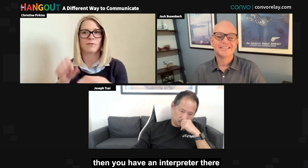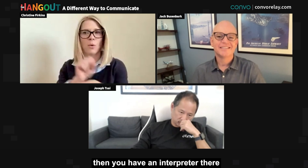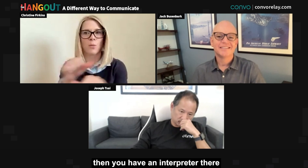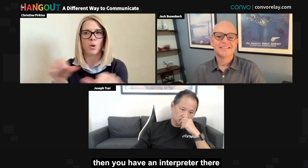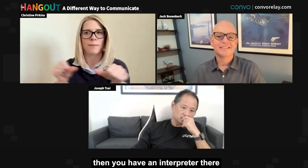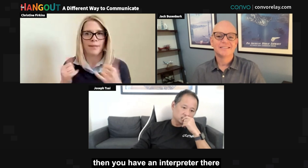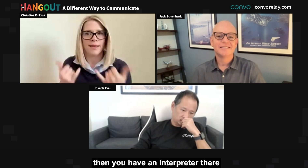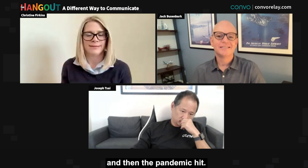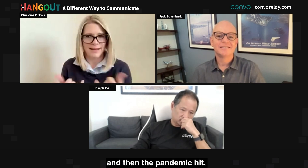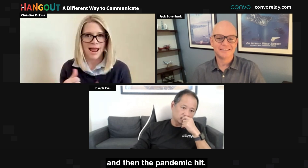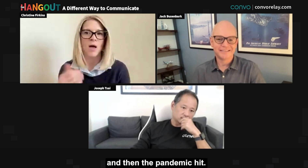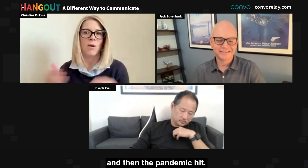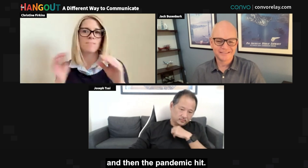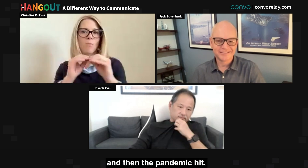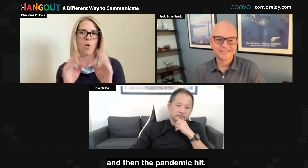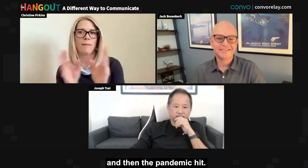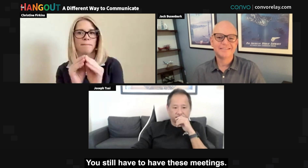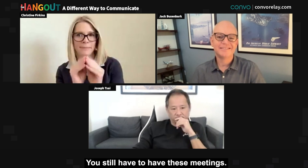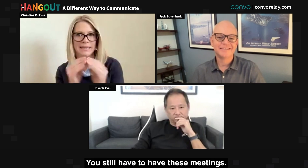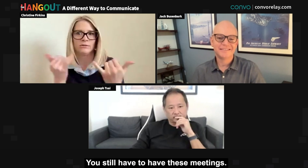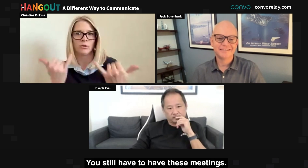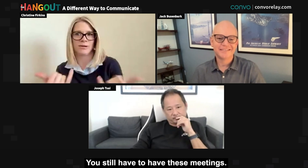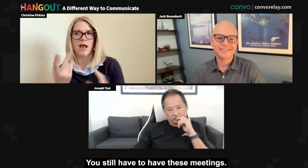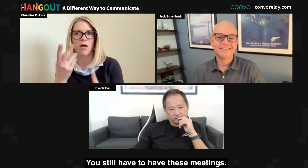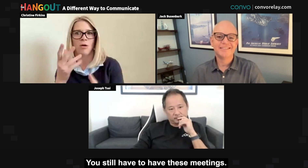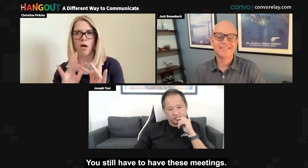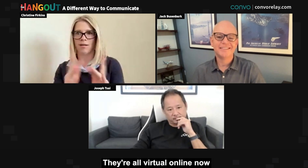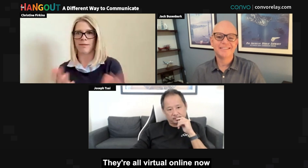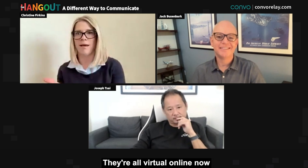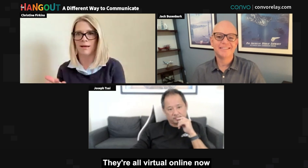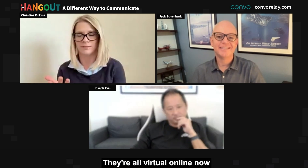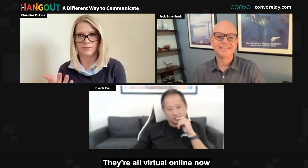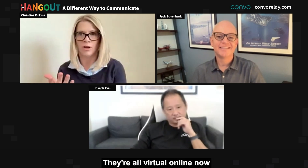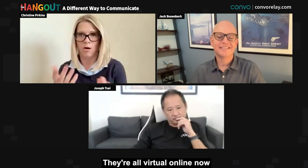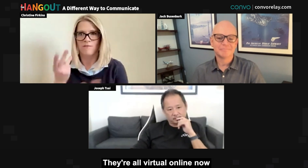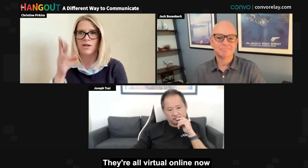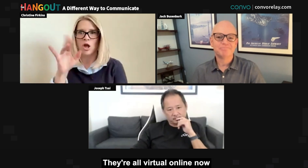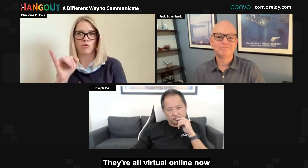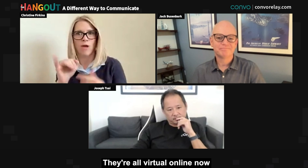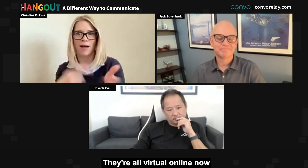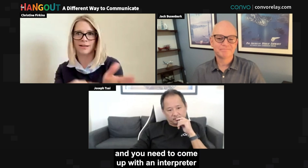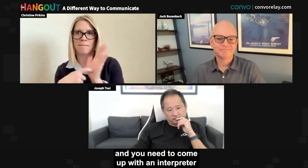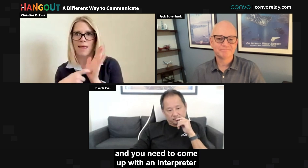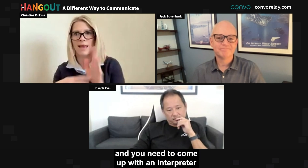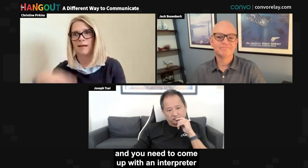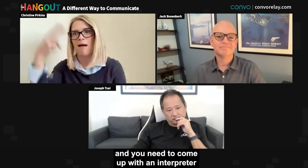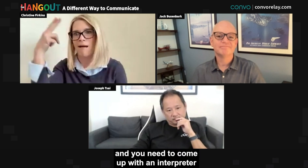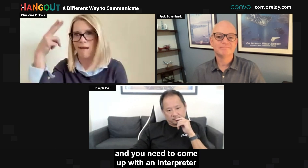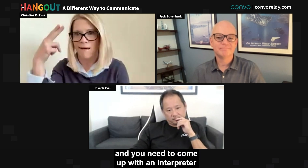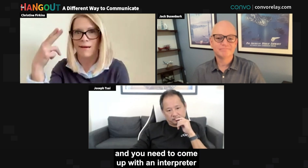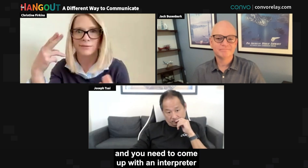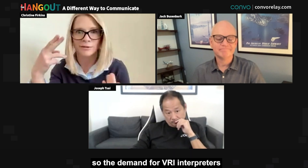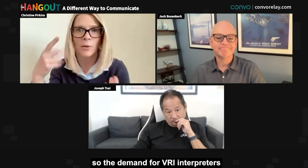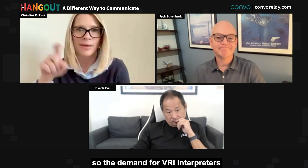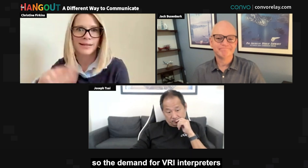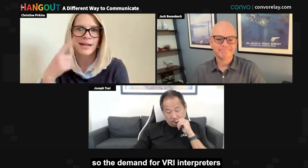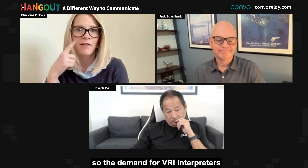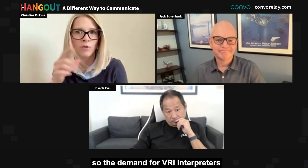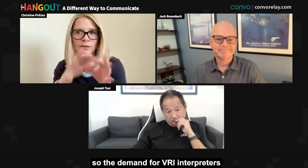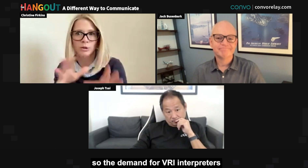an interpreter there. And then the pandemic hit. You still have to have these meetings. They're all virtual online now, and you need to come up with an interpreter. So the demand for